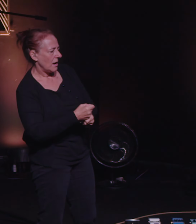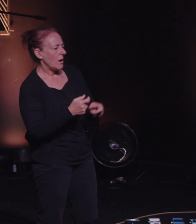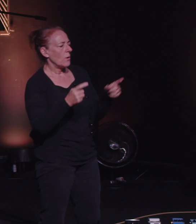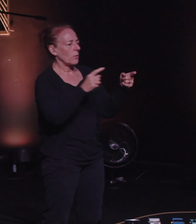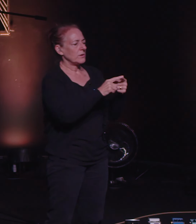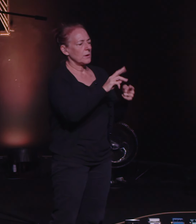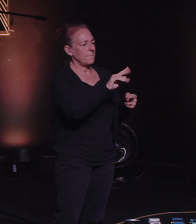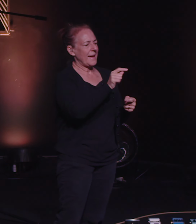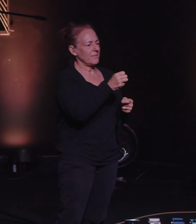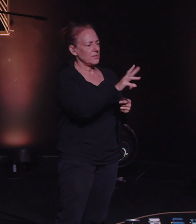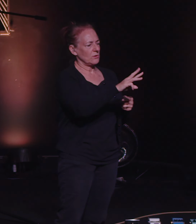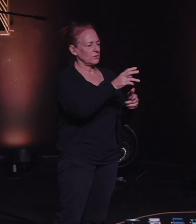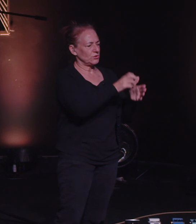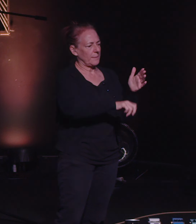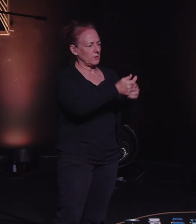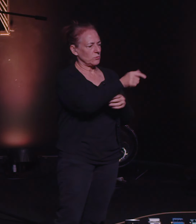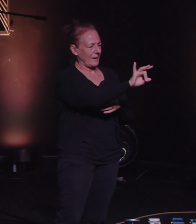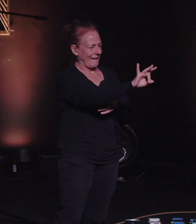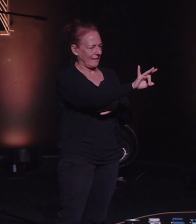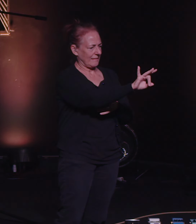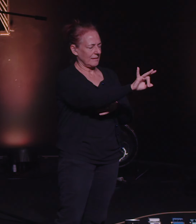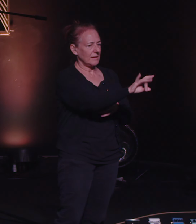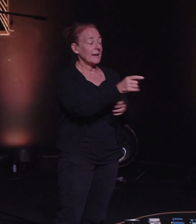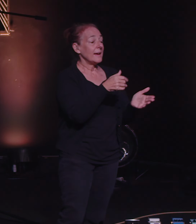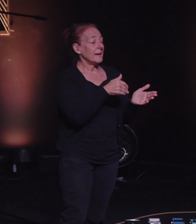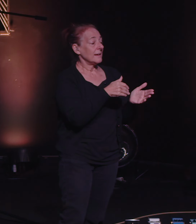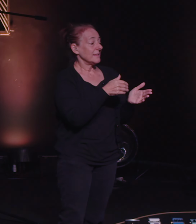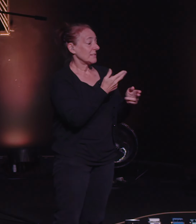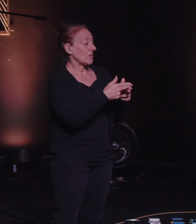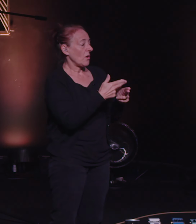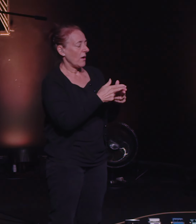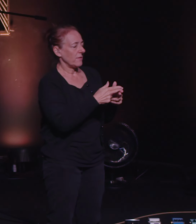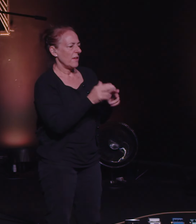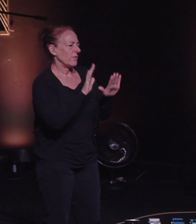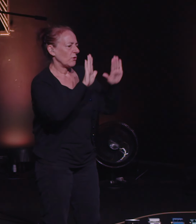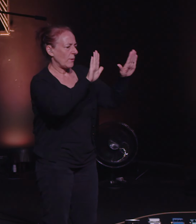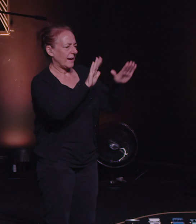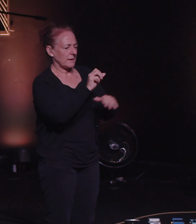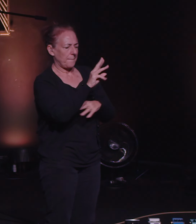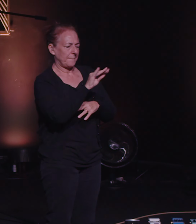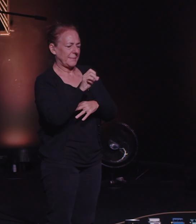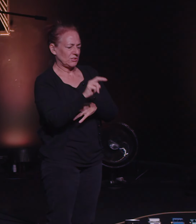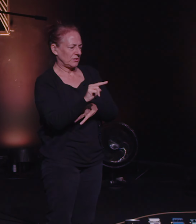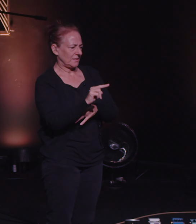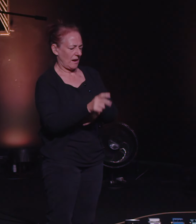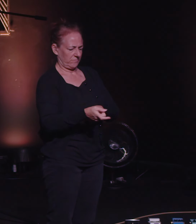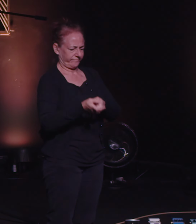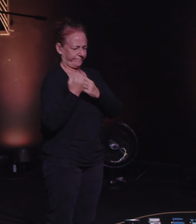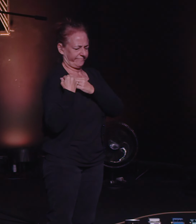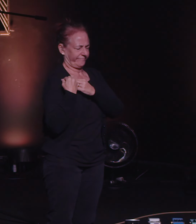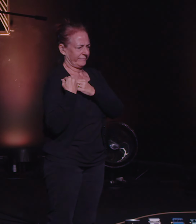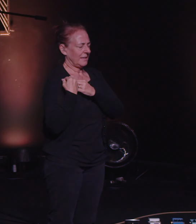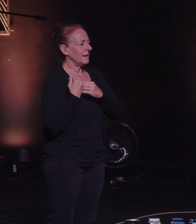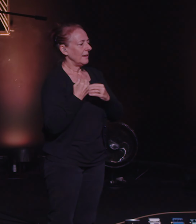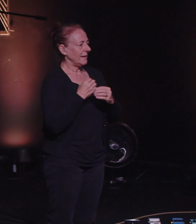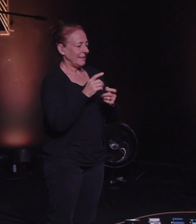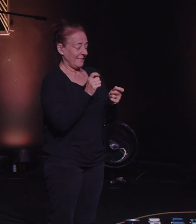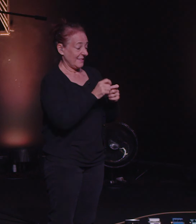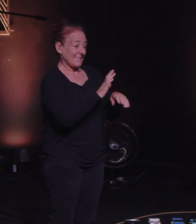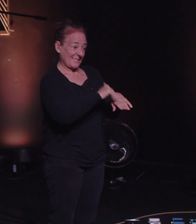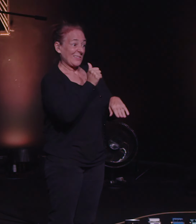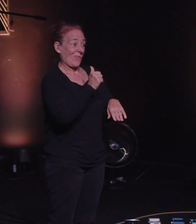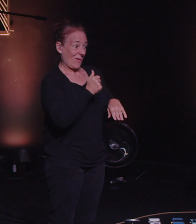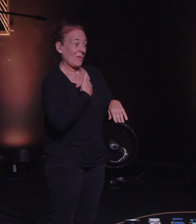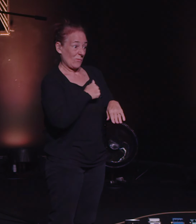Matthew chapter 28 to do that. Again, this is called the Great Commission, and Chase alluded to it during the song. It's exactly right. This is the